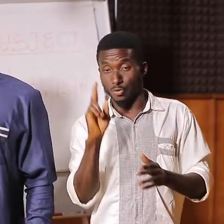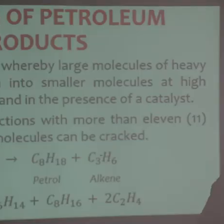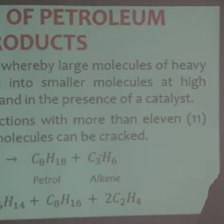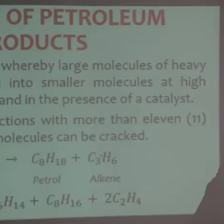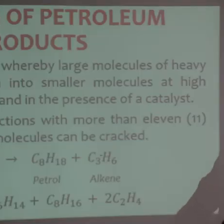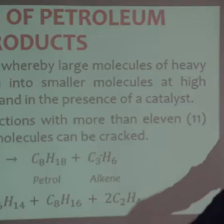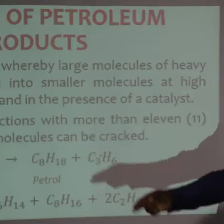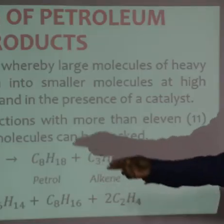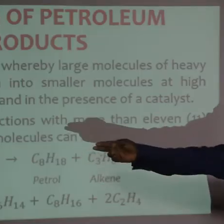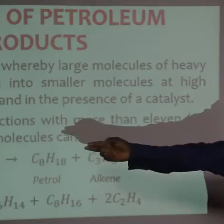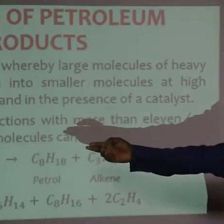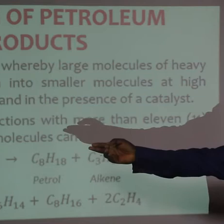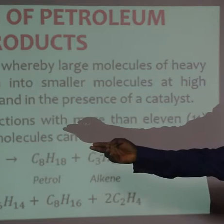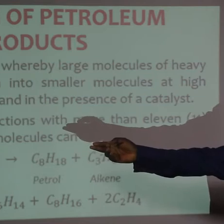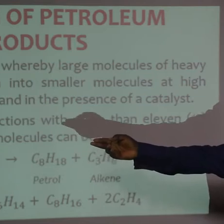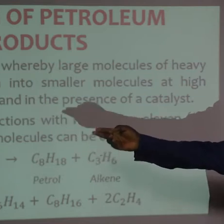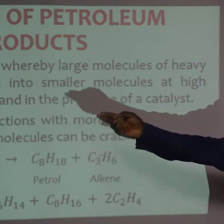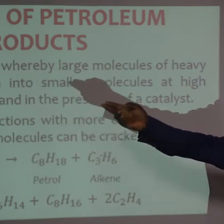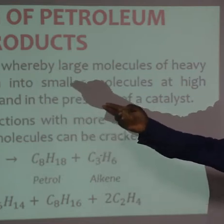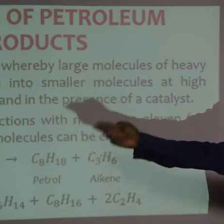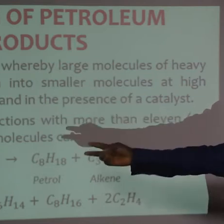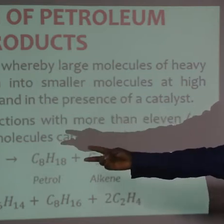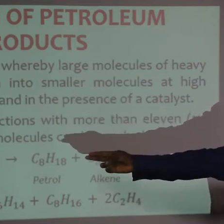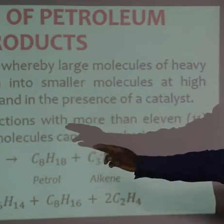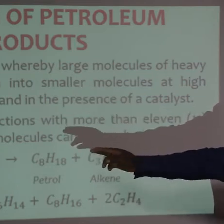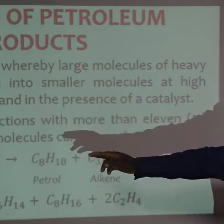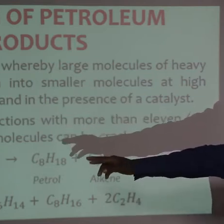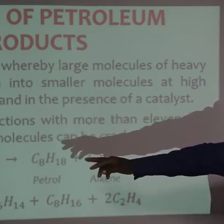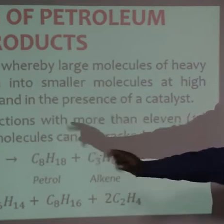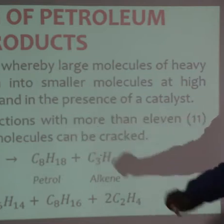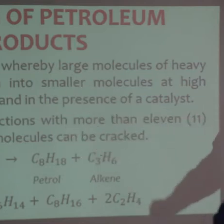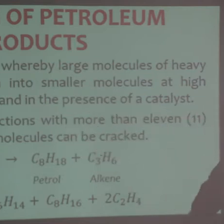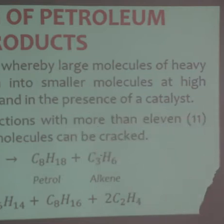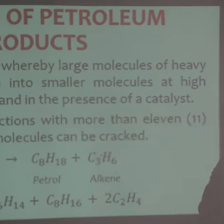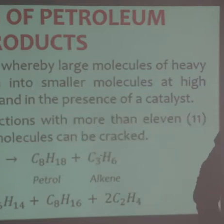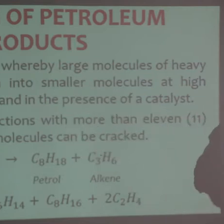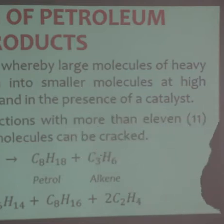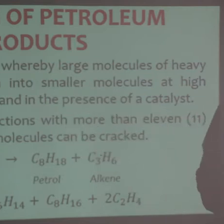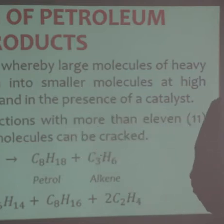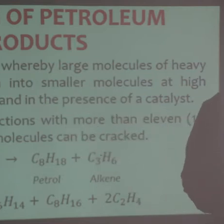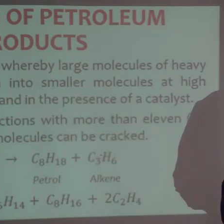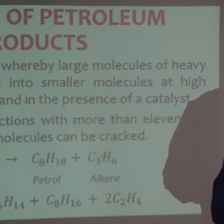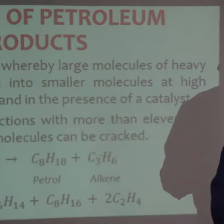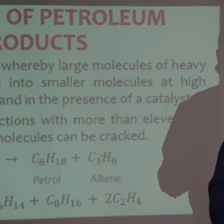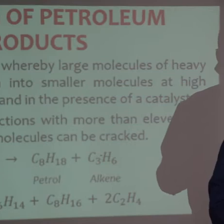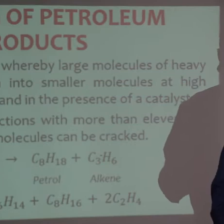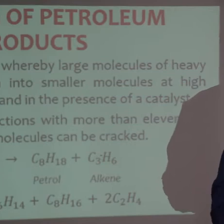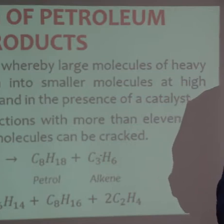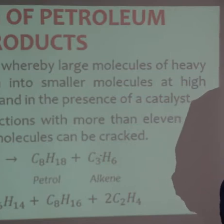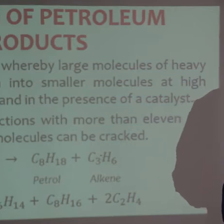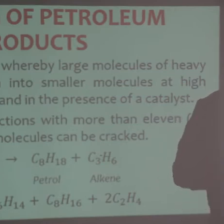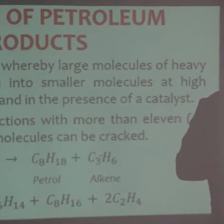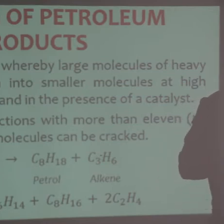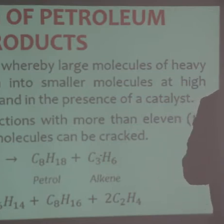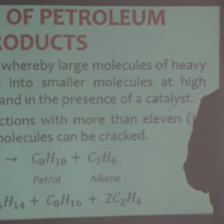crack. For instance, you can see the example. We can crack in kerosene. We break kerosene. We don't need kerosene, all